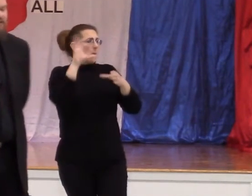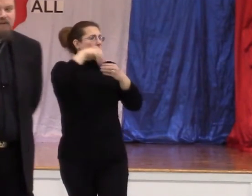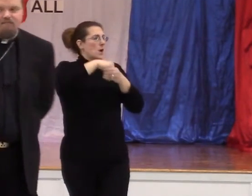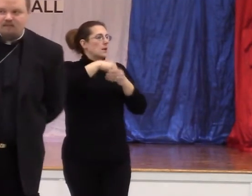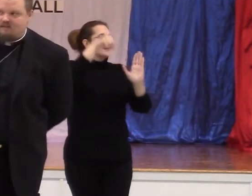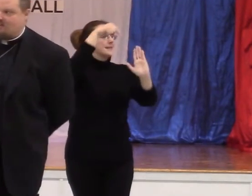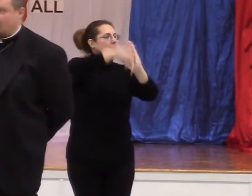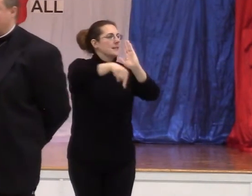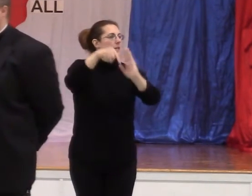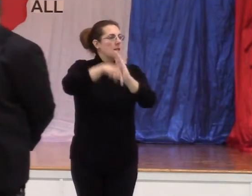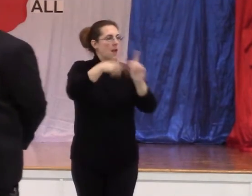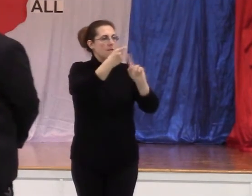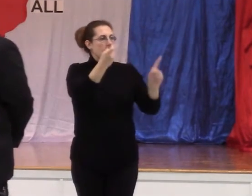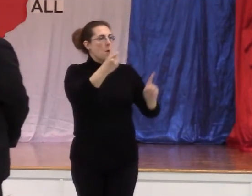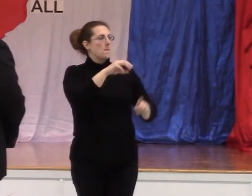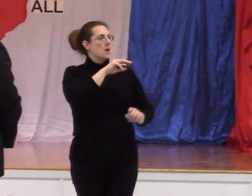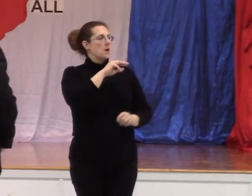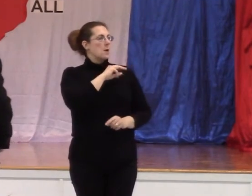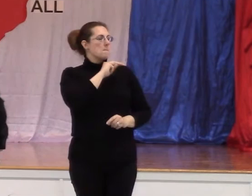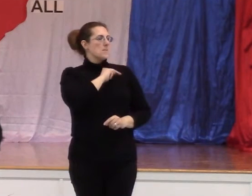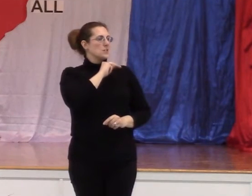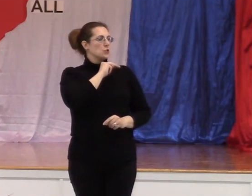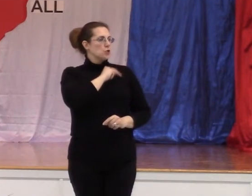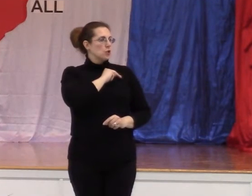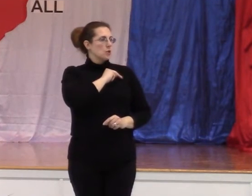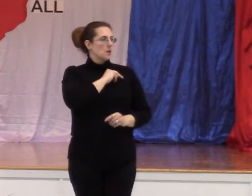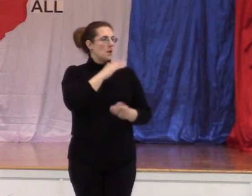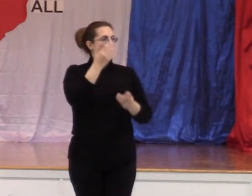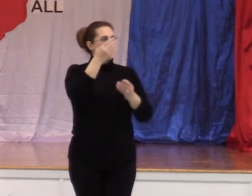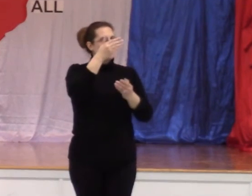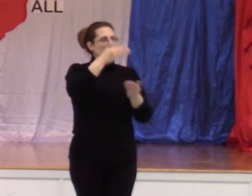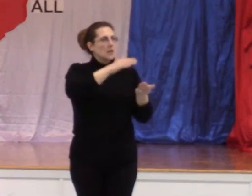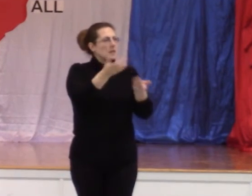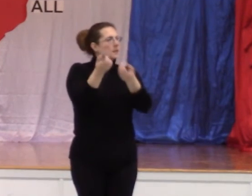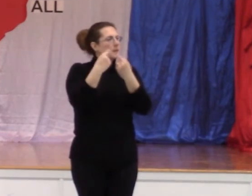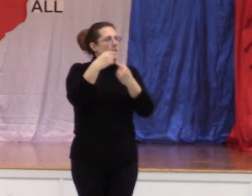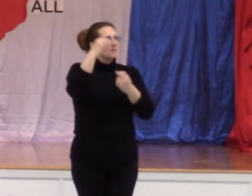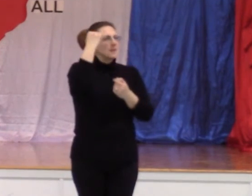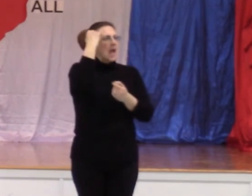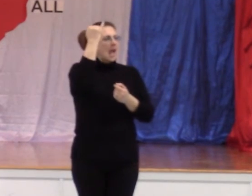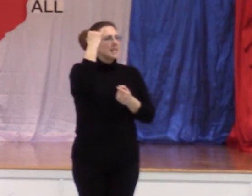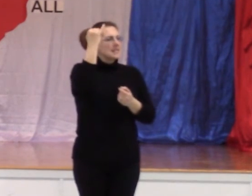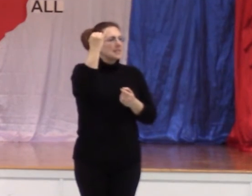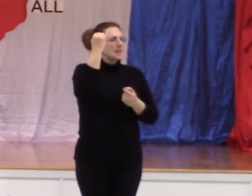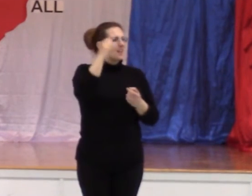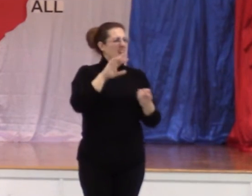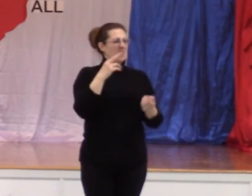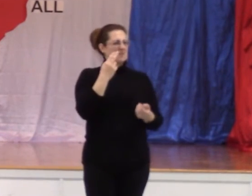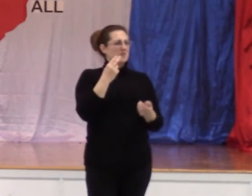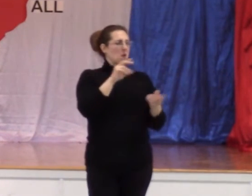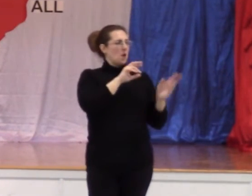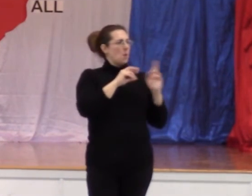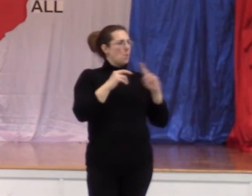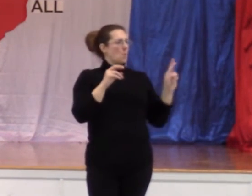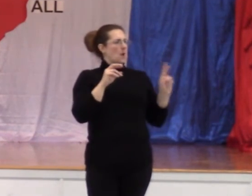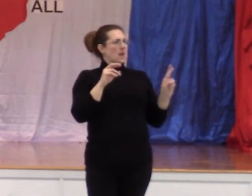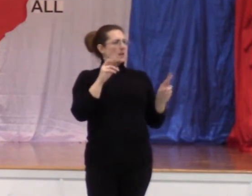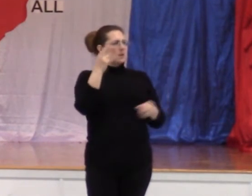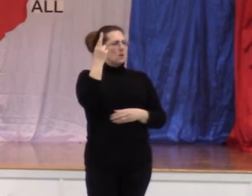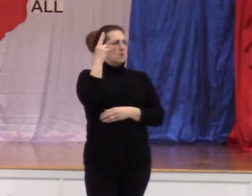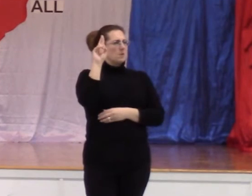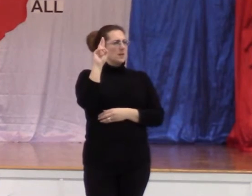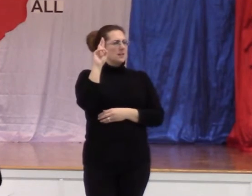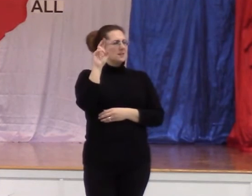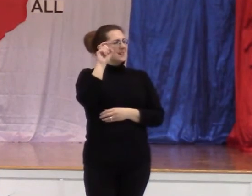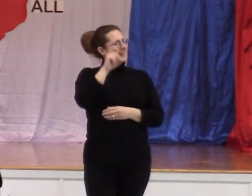And from Münster comes the idea that maybe this radical reformation should be spiritual